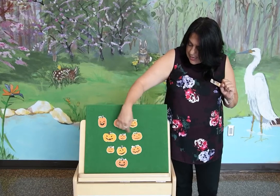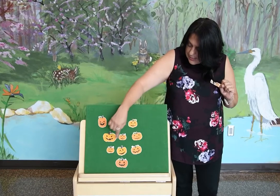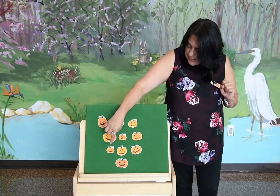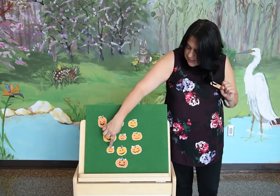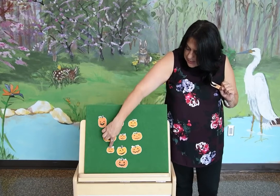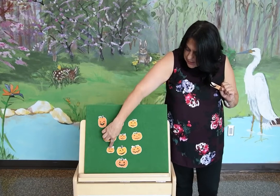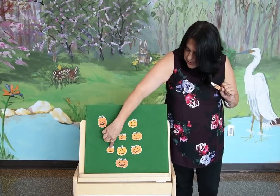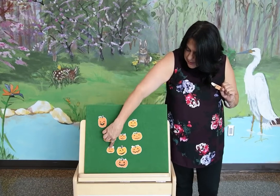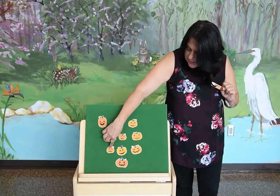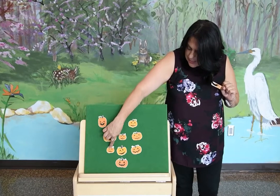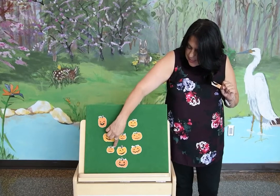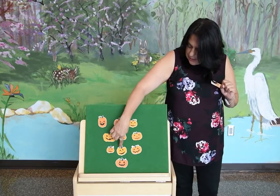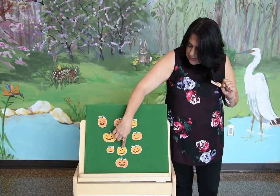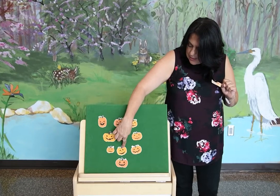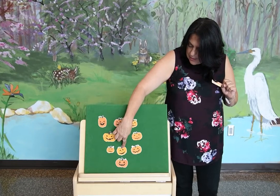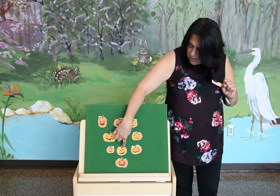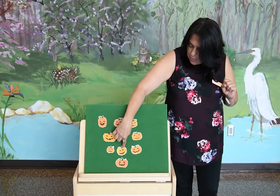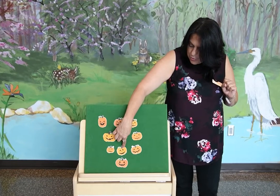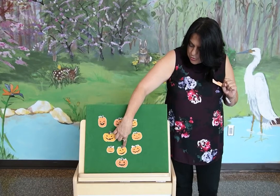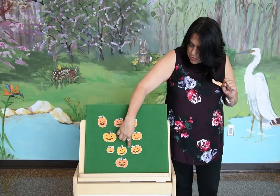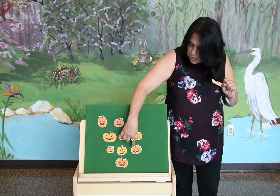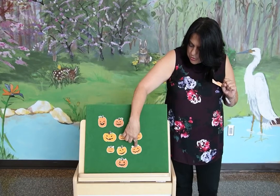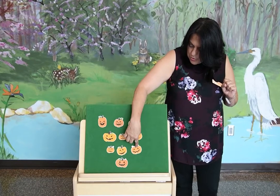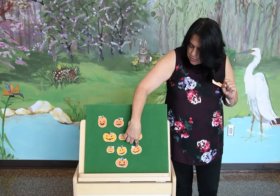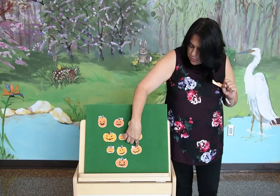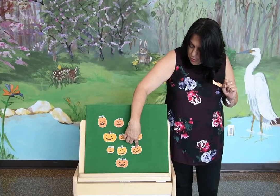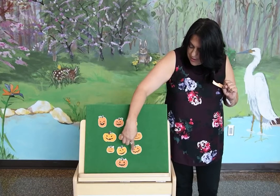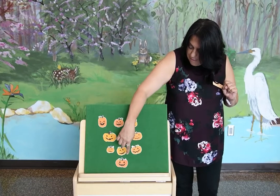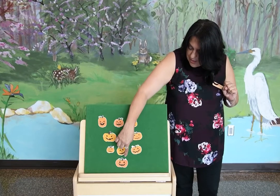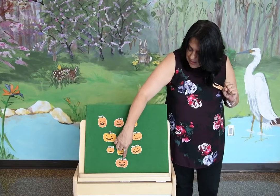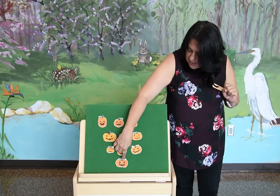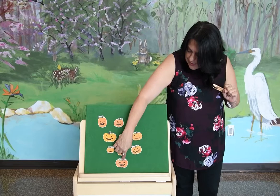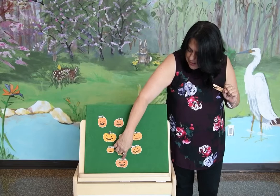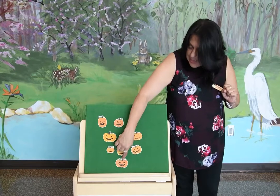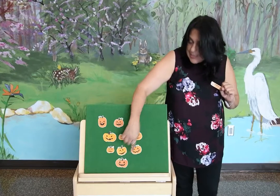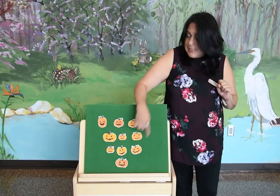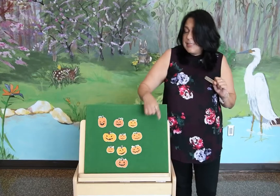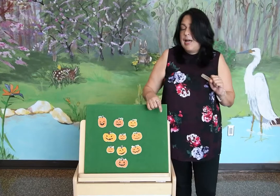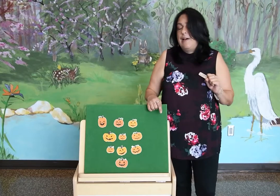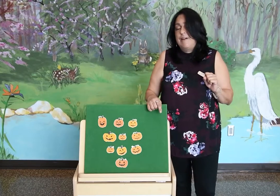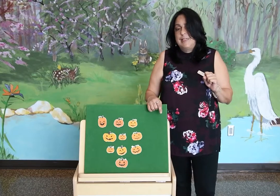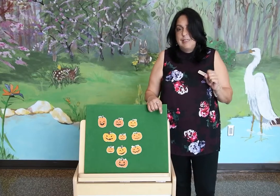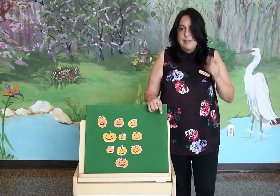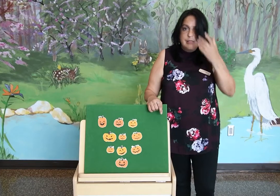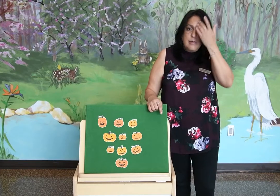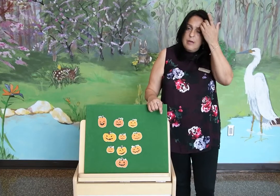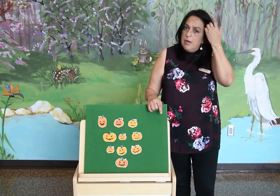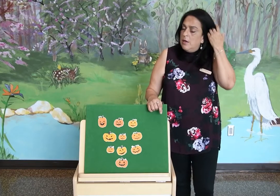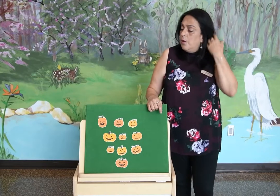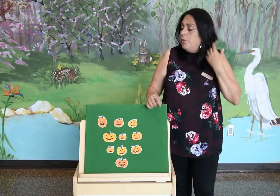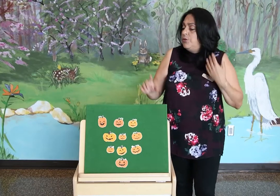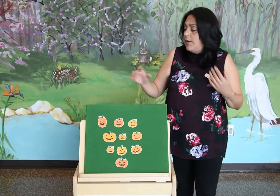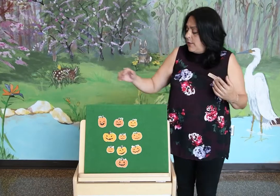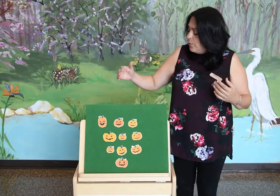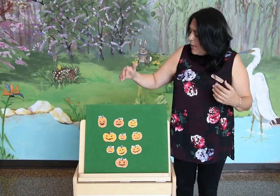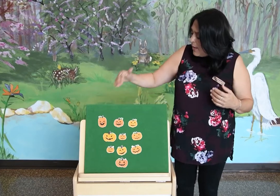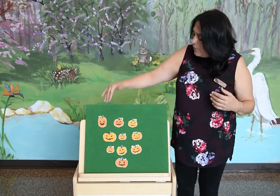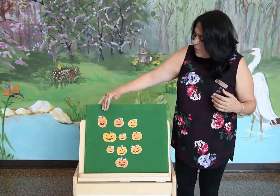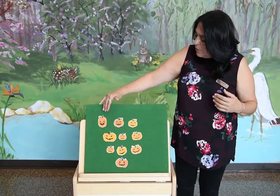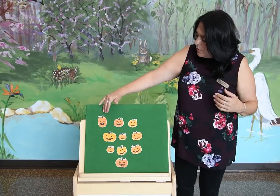seis, siete, 8, 9, 10 calabazas. We try to count